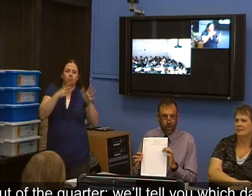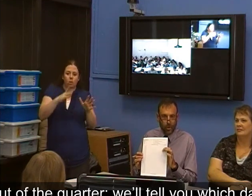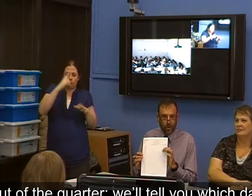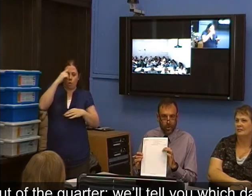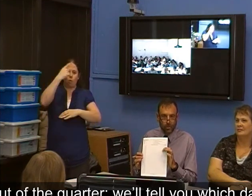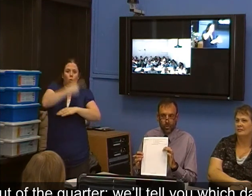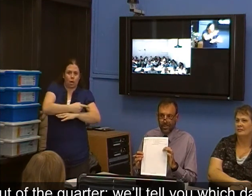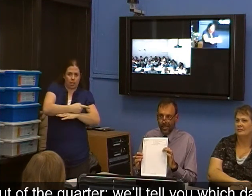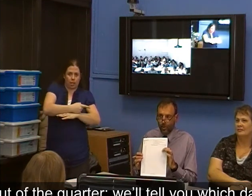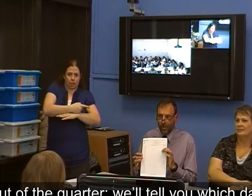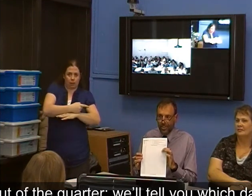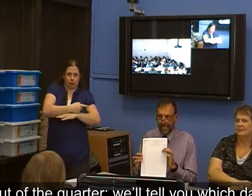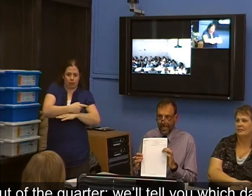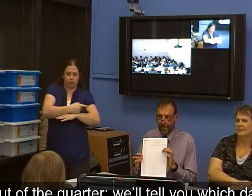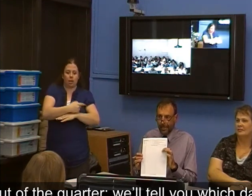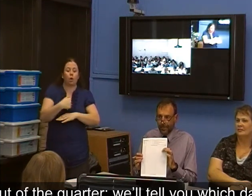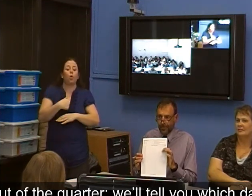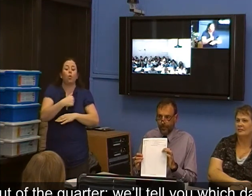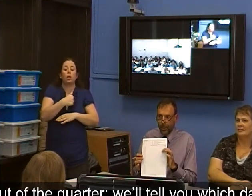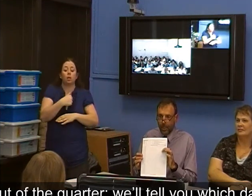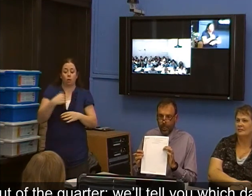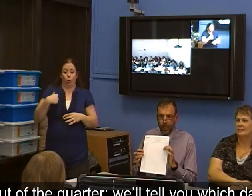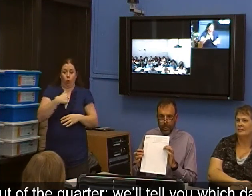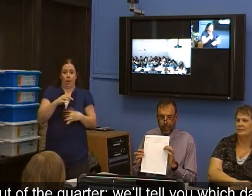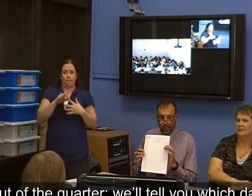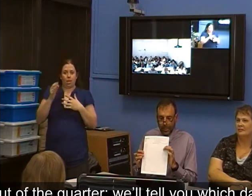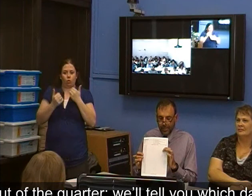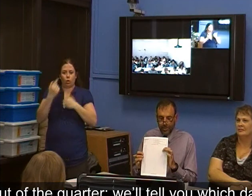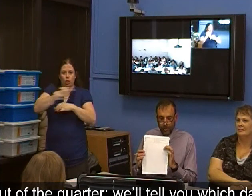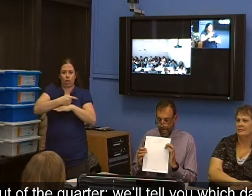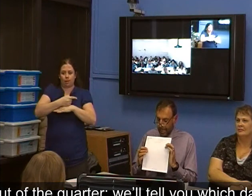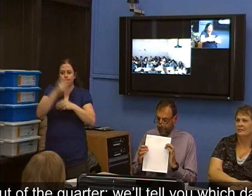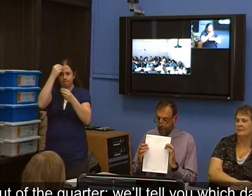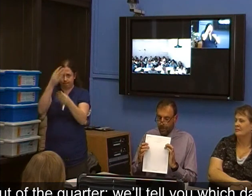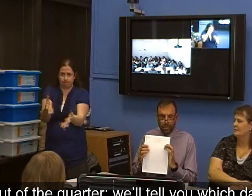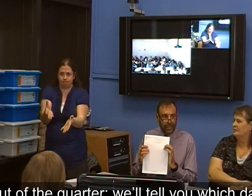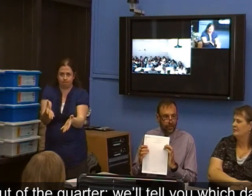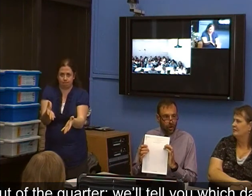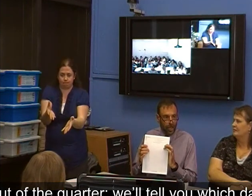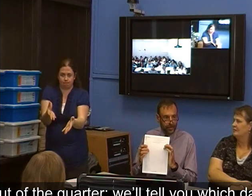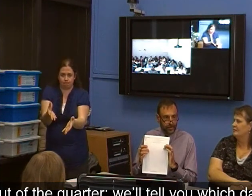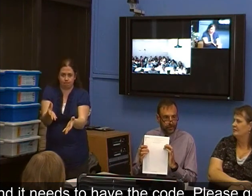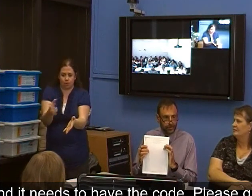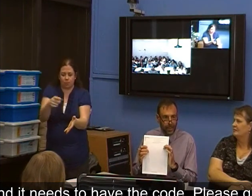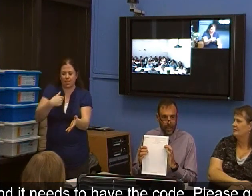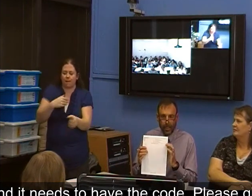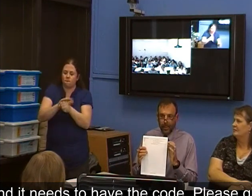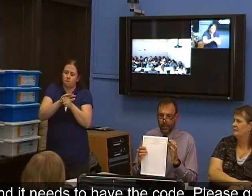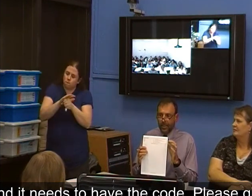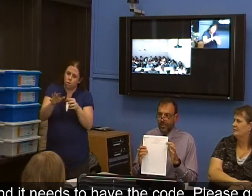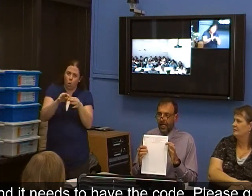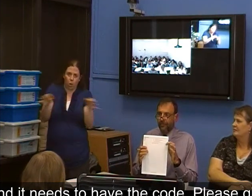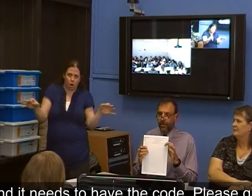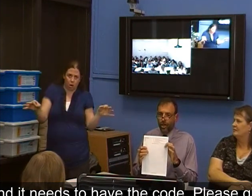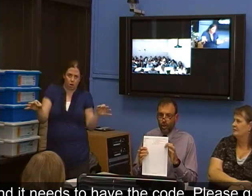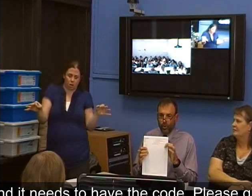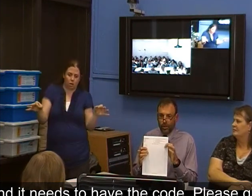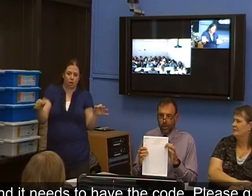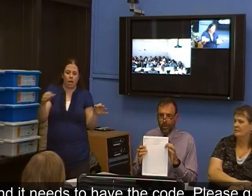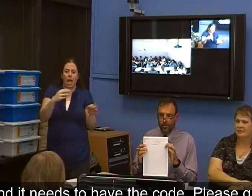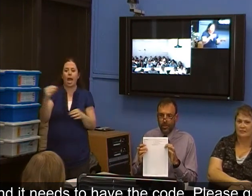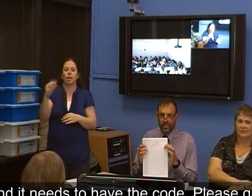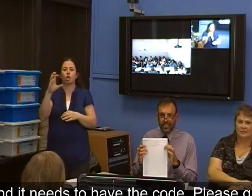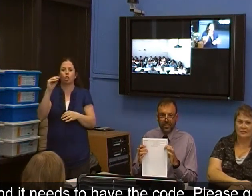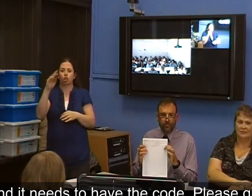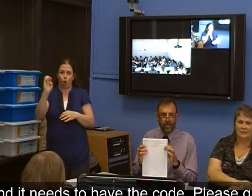quarter. We'll tell you which day that is. It needs to have a complete thought. And it needs to have the code.